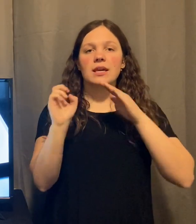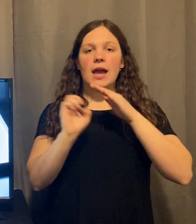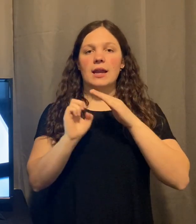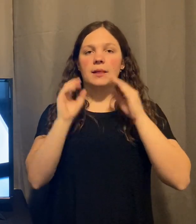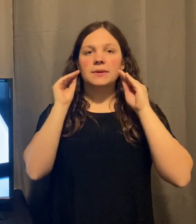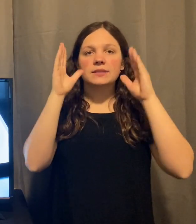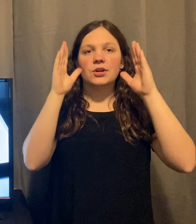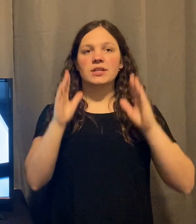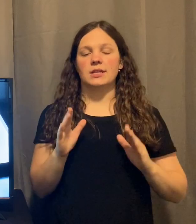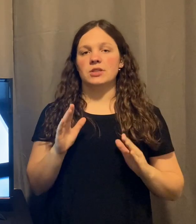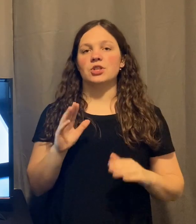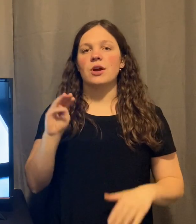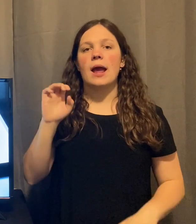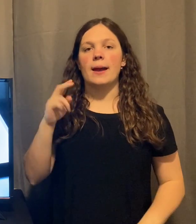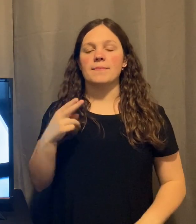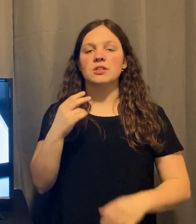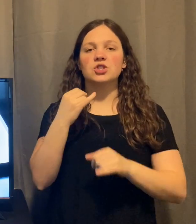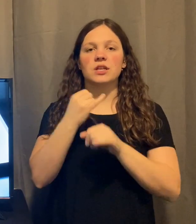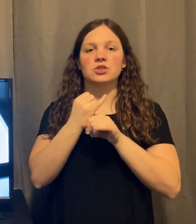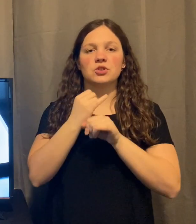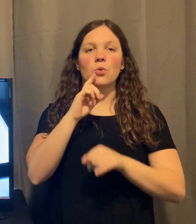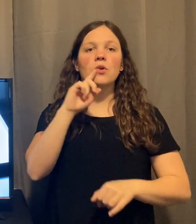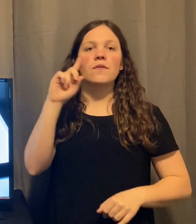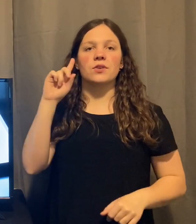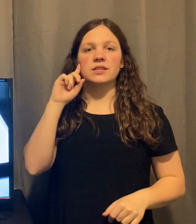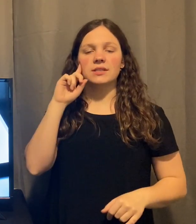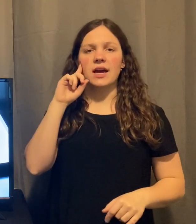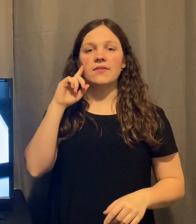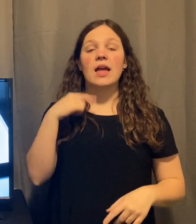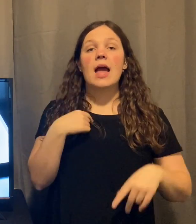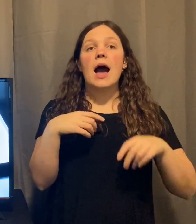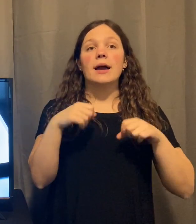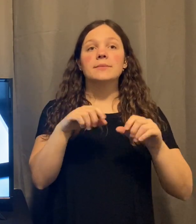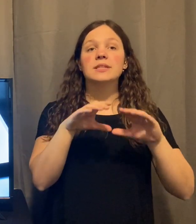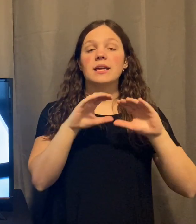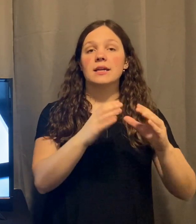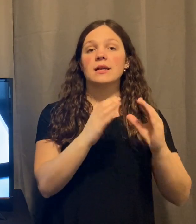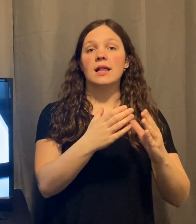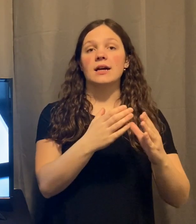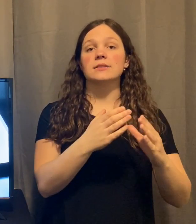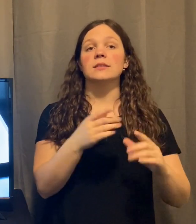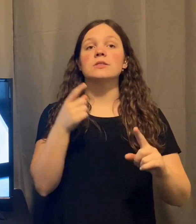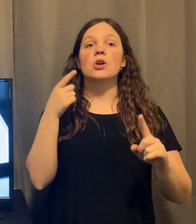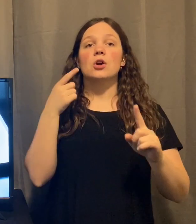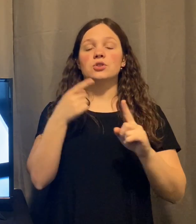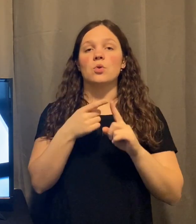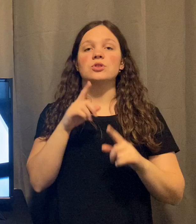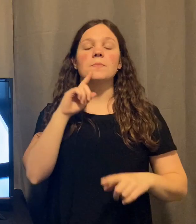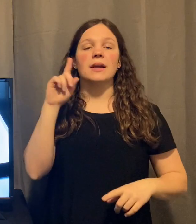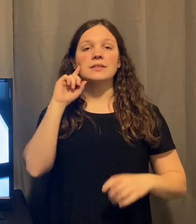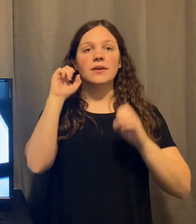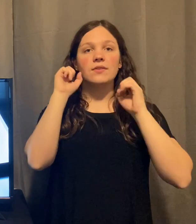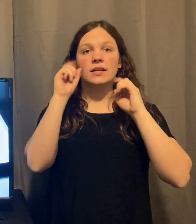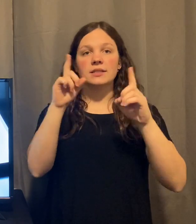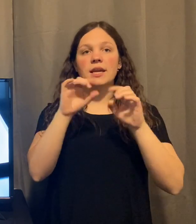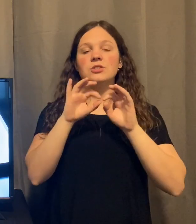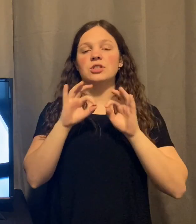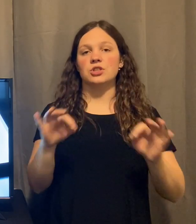an elementary teacher at Michigan School for the Deaf. I am taking classes towards my deaf education